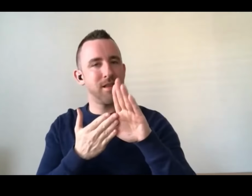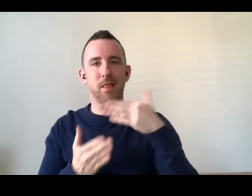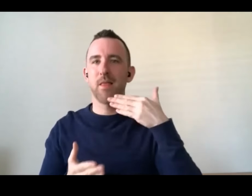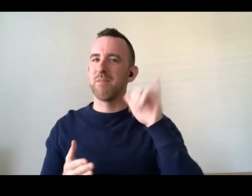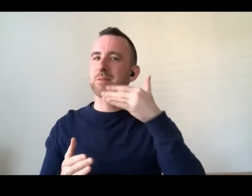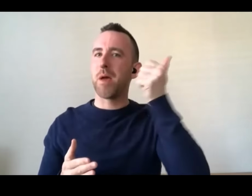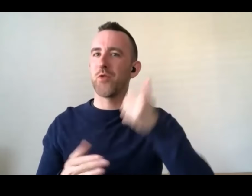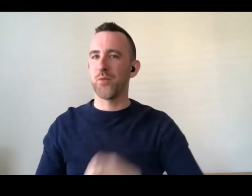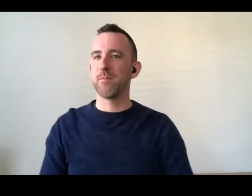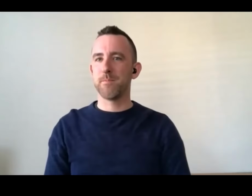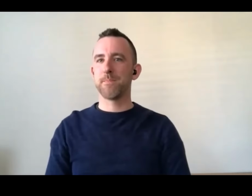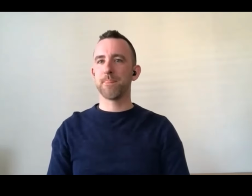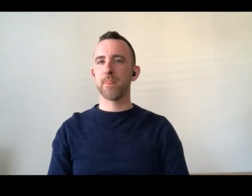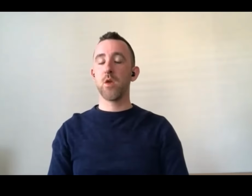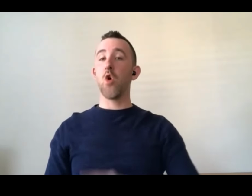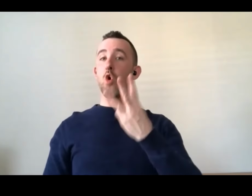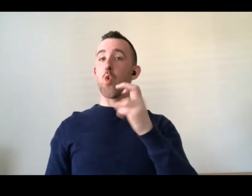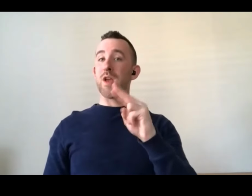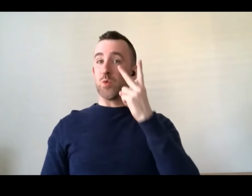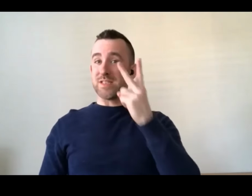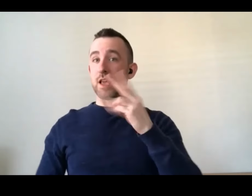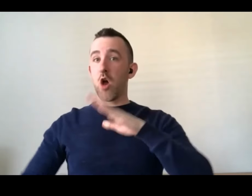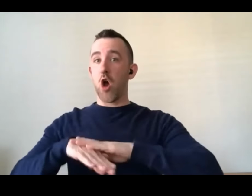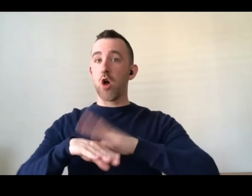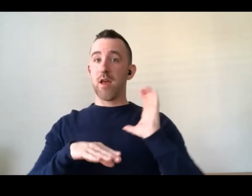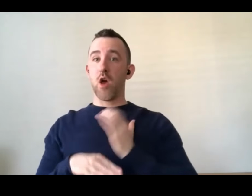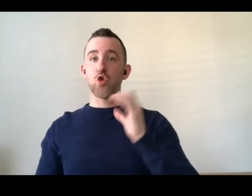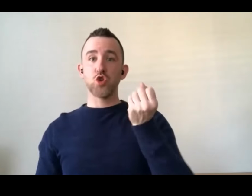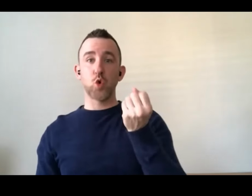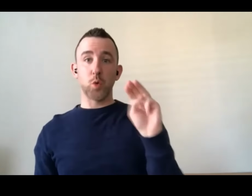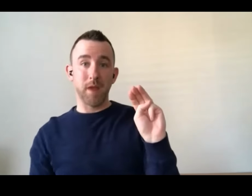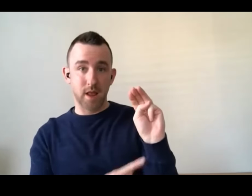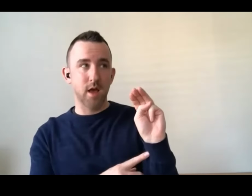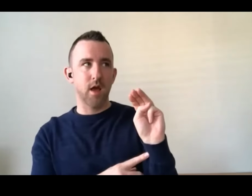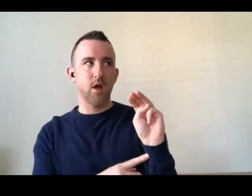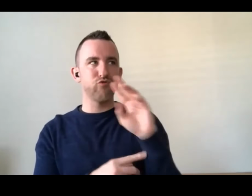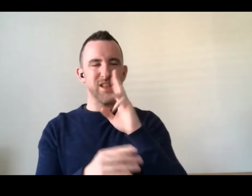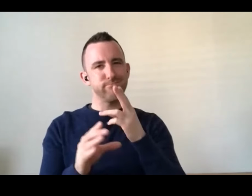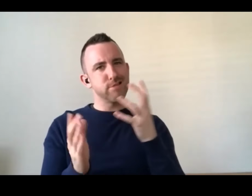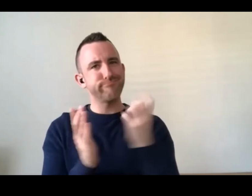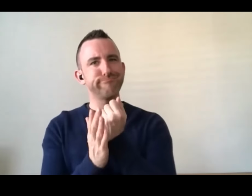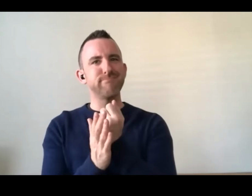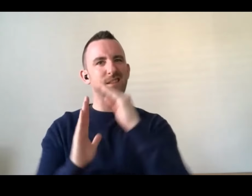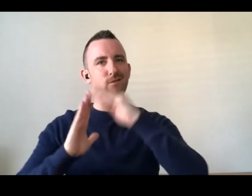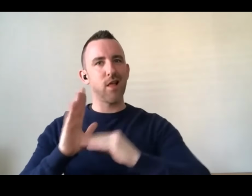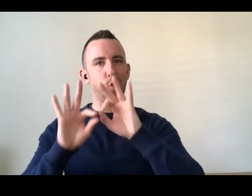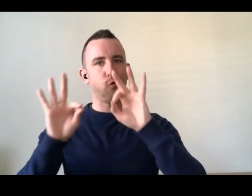definitely, when you see that come out on our social media, jump on it and fill out the form.